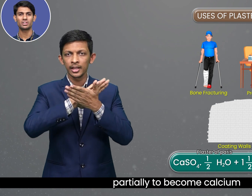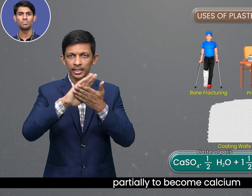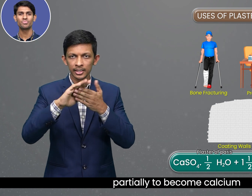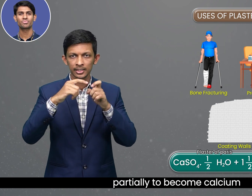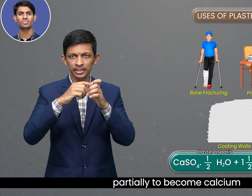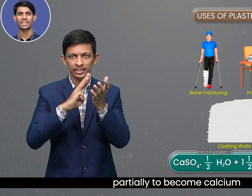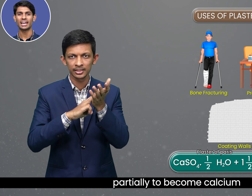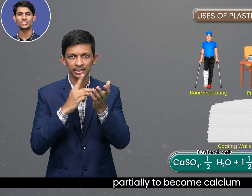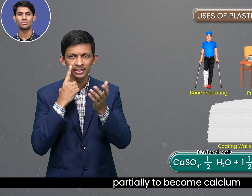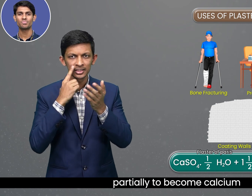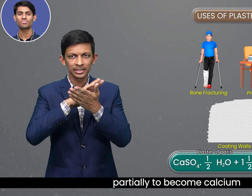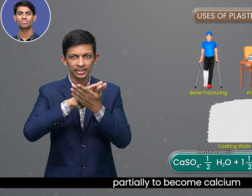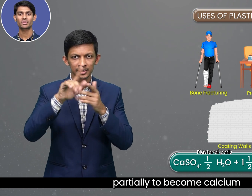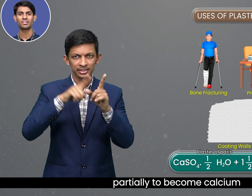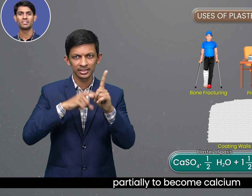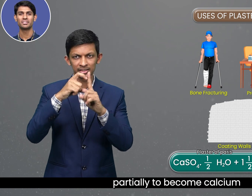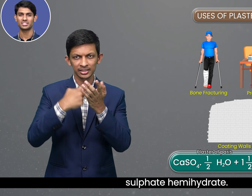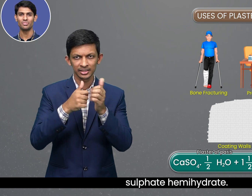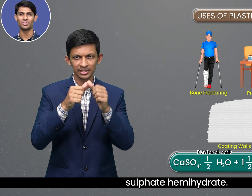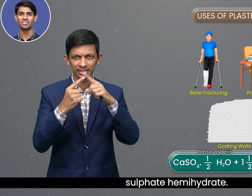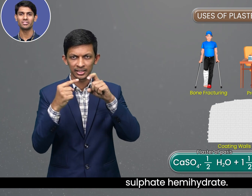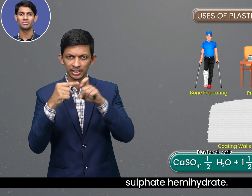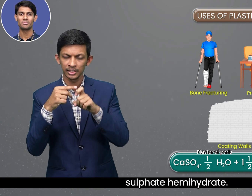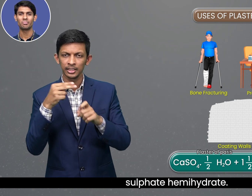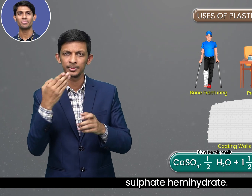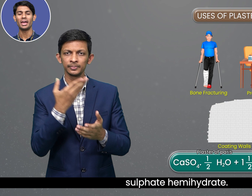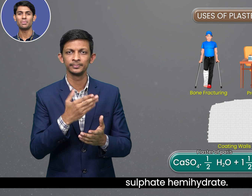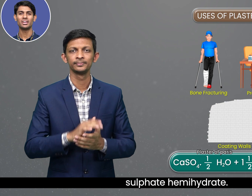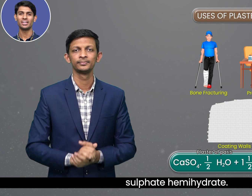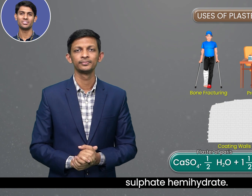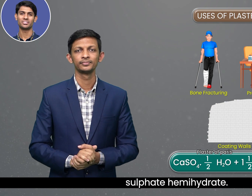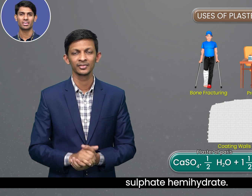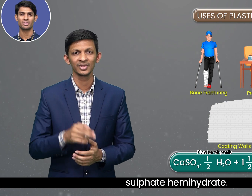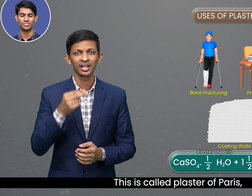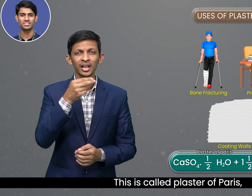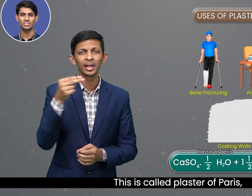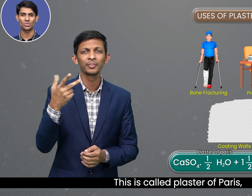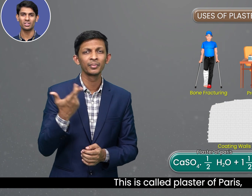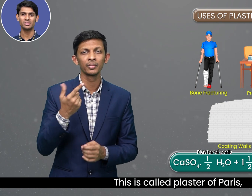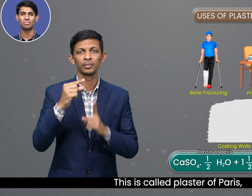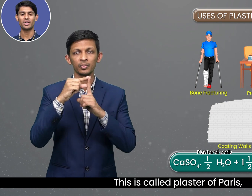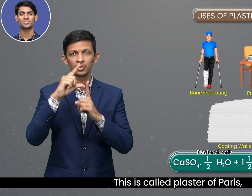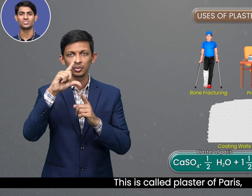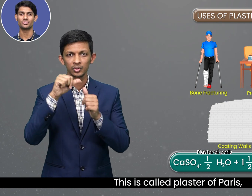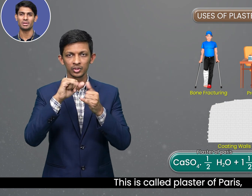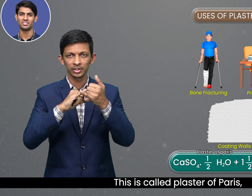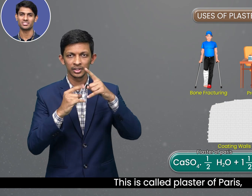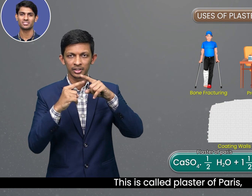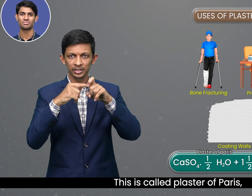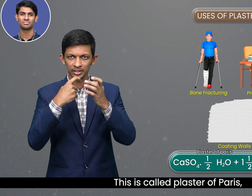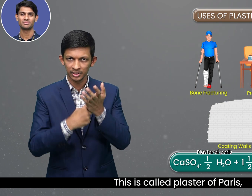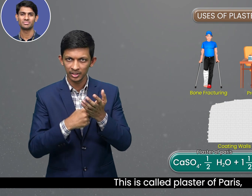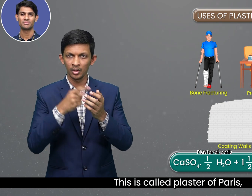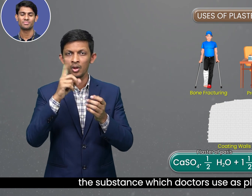to become calcium sulfate hemihydrate. This is called plaster of